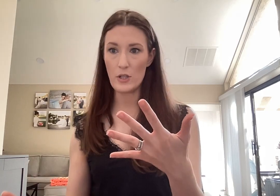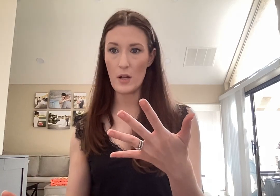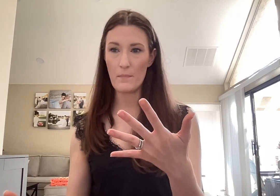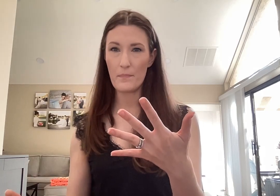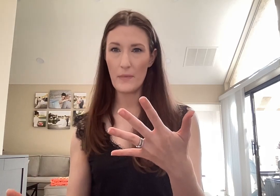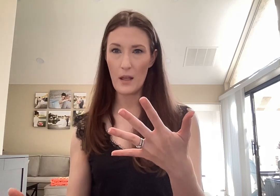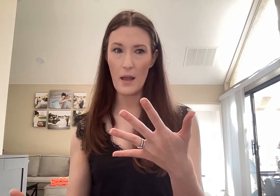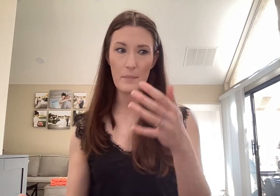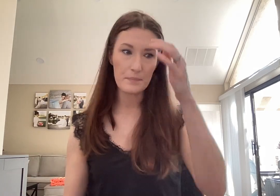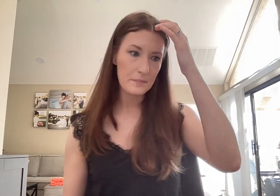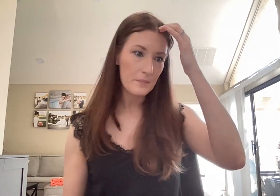question, okay?